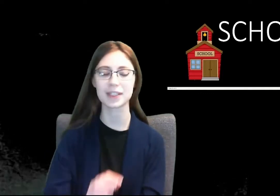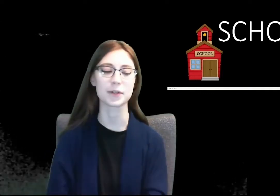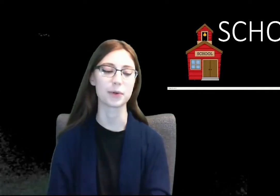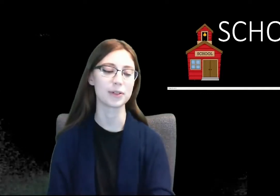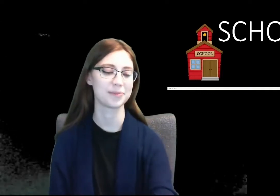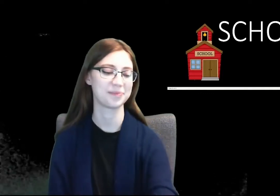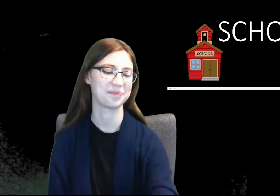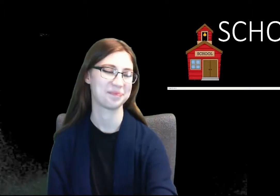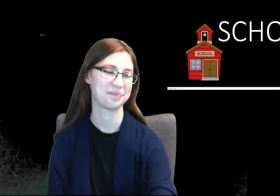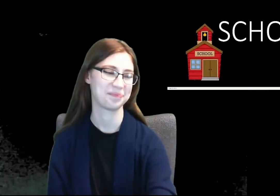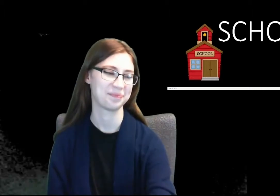School.